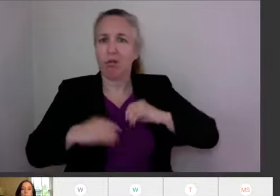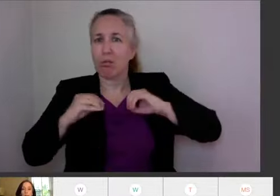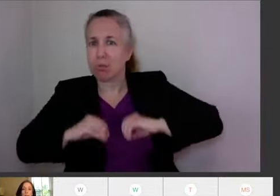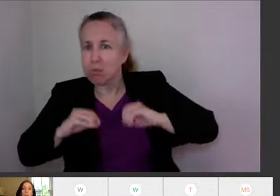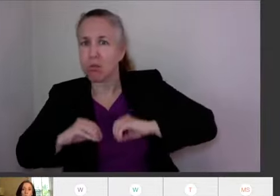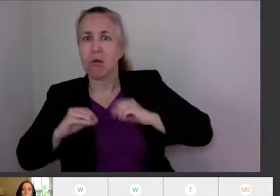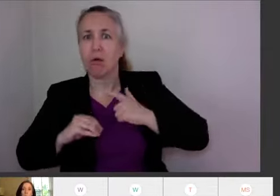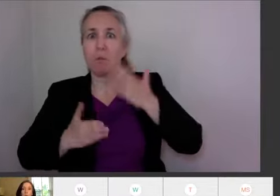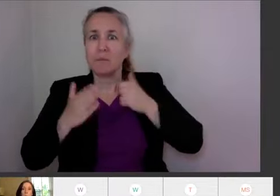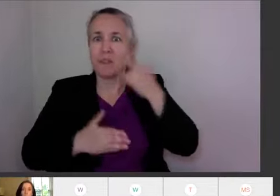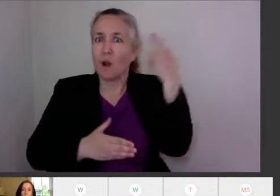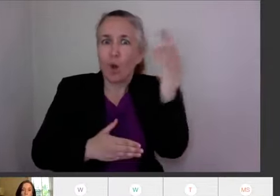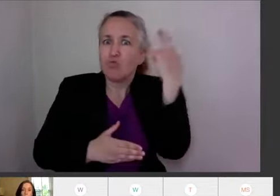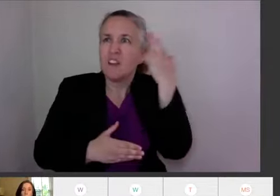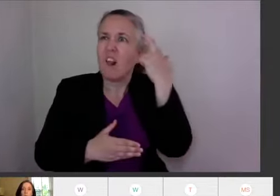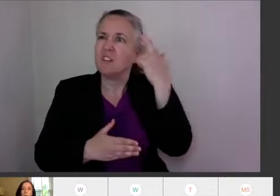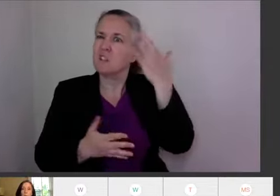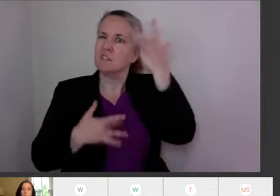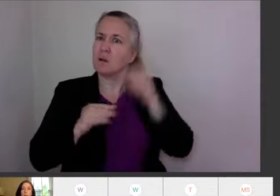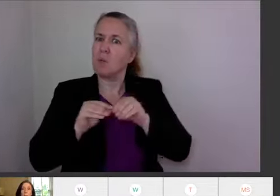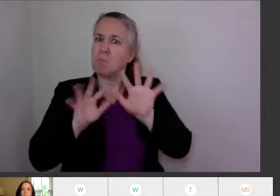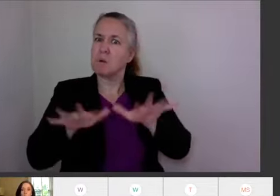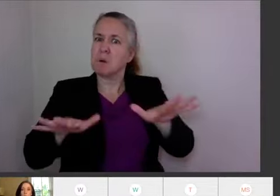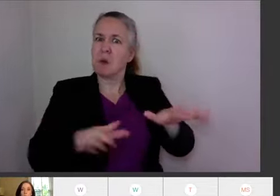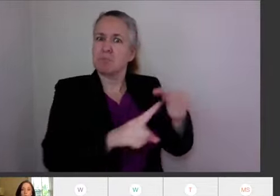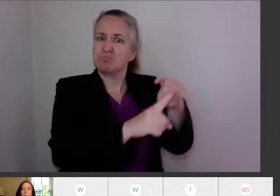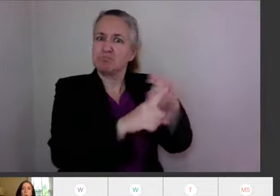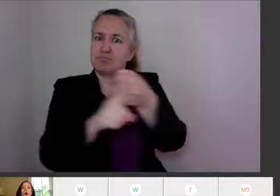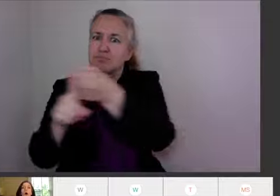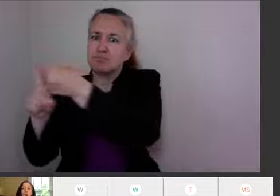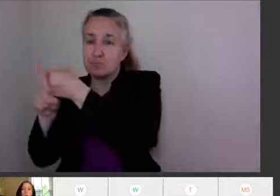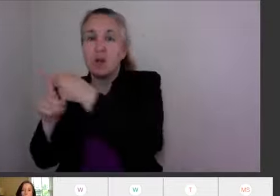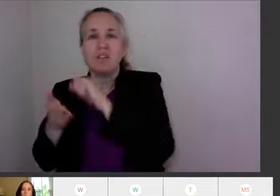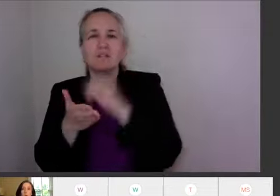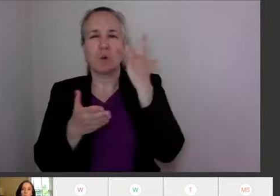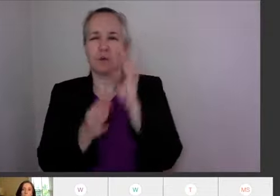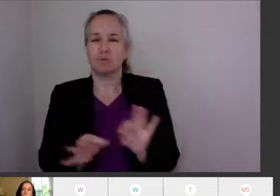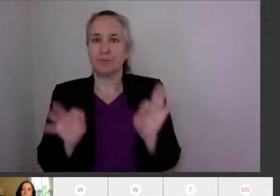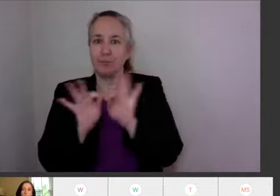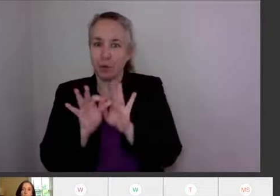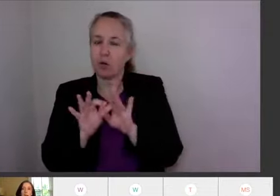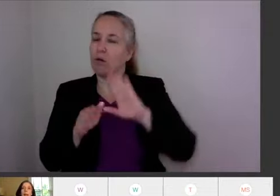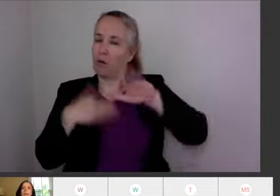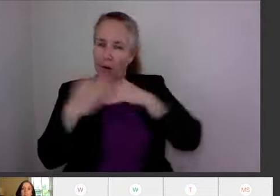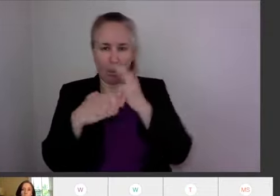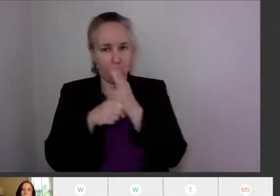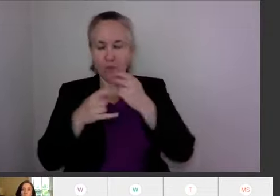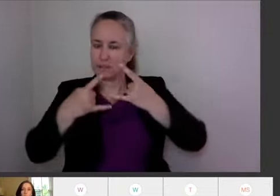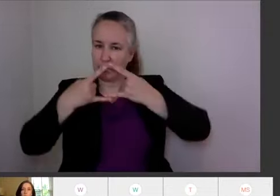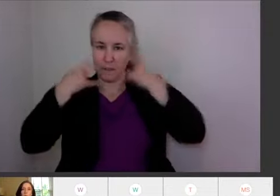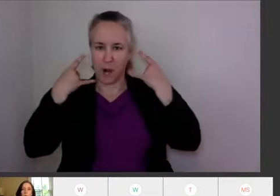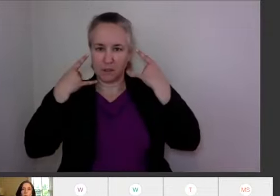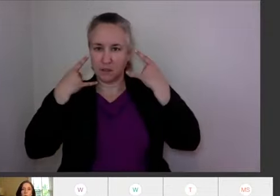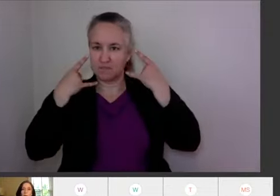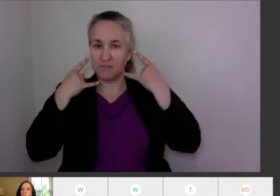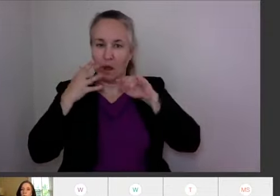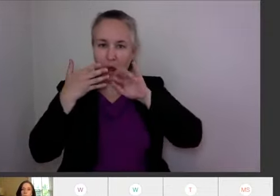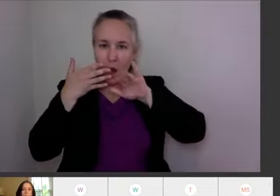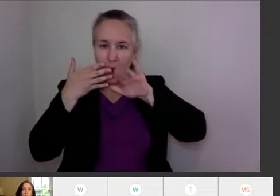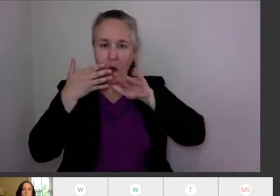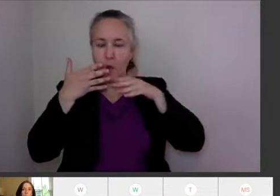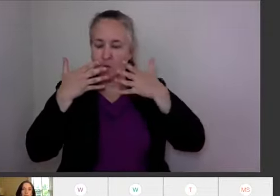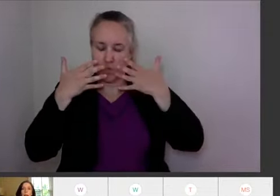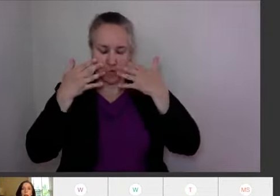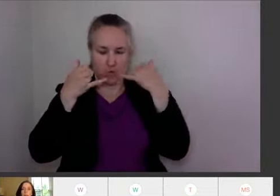unwittingly spreading the virus, which is why it's important that we all wear masks anytime that we're out